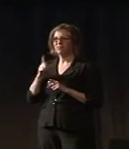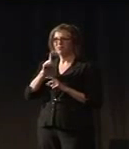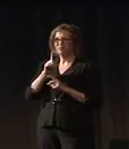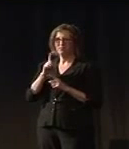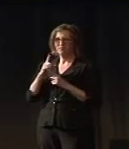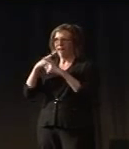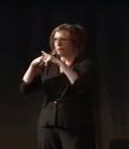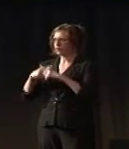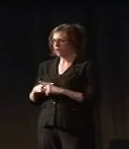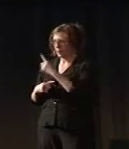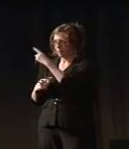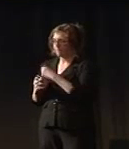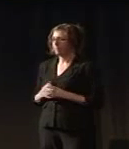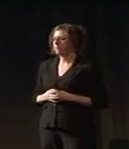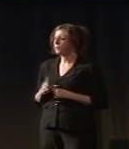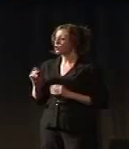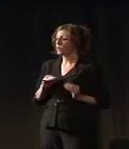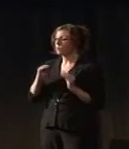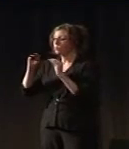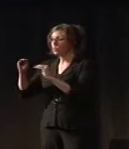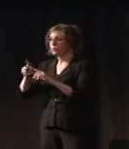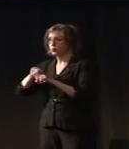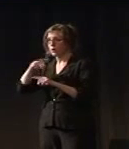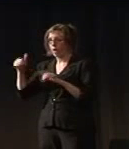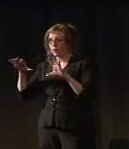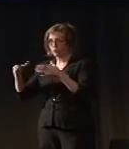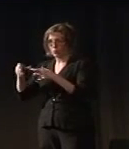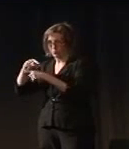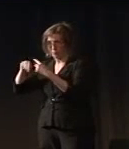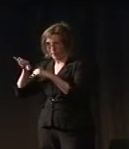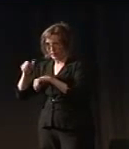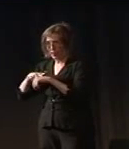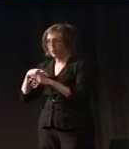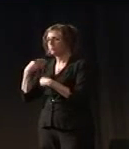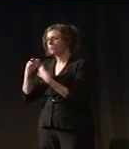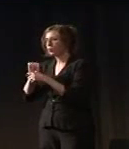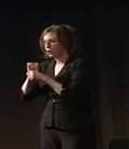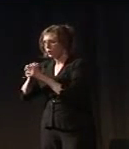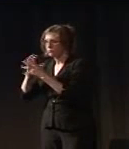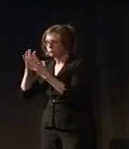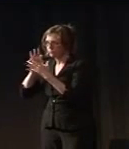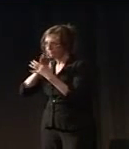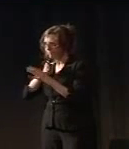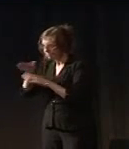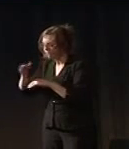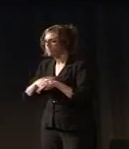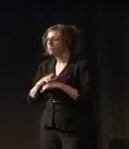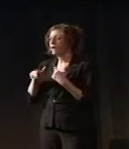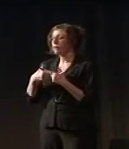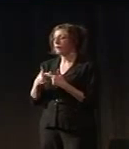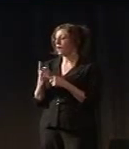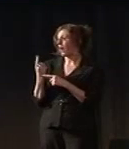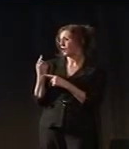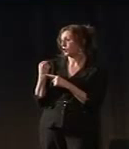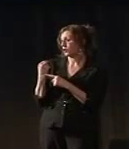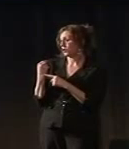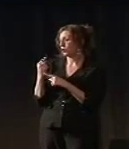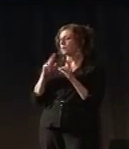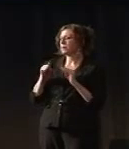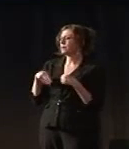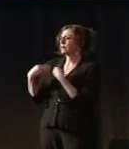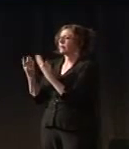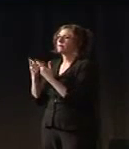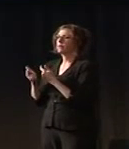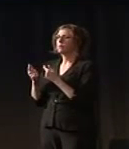core set into larger concentric circles. And then just last year, he was honored with the Holberg Prize, often called the Nobel